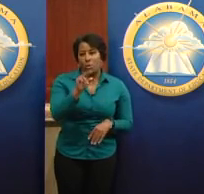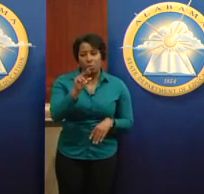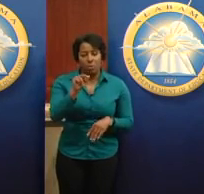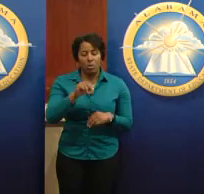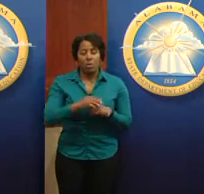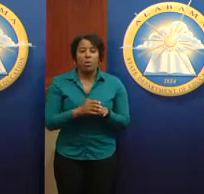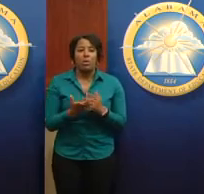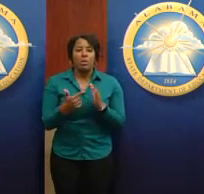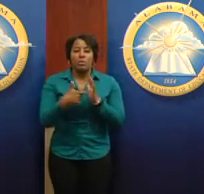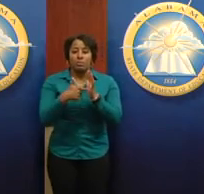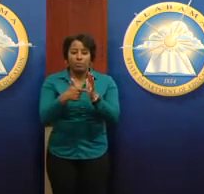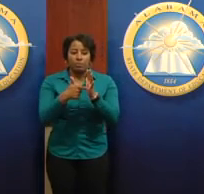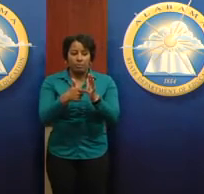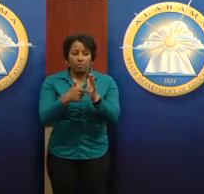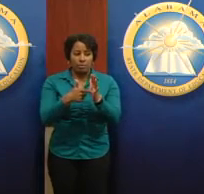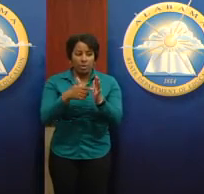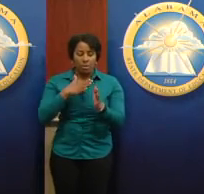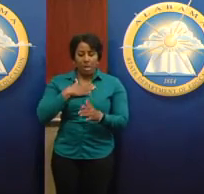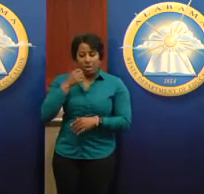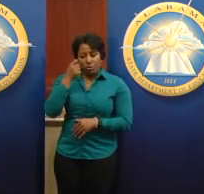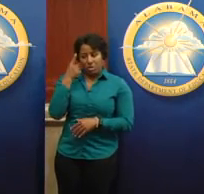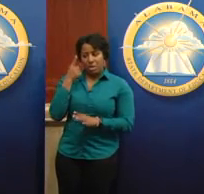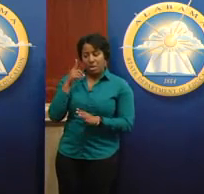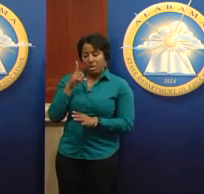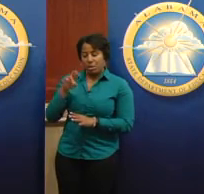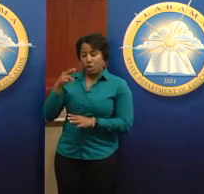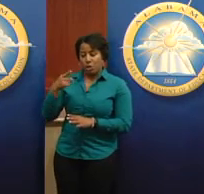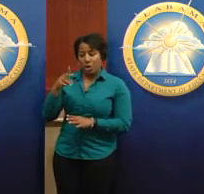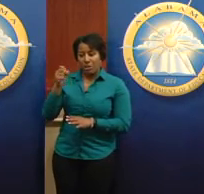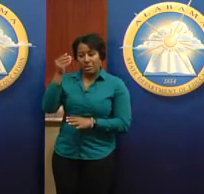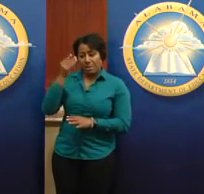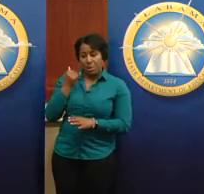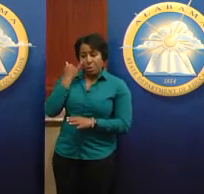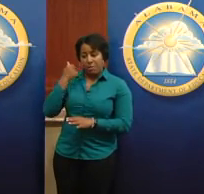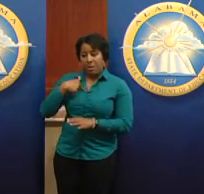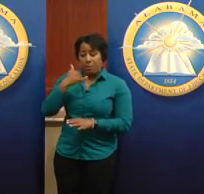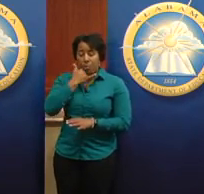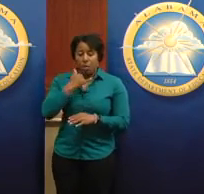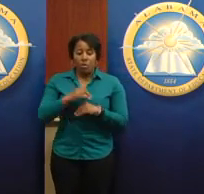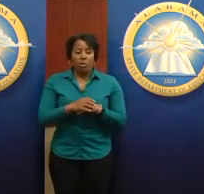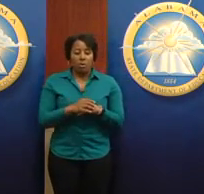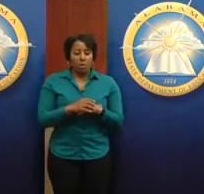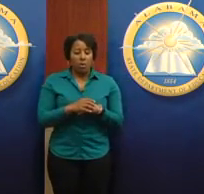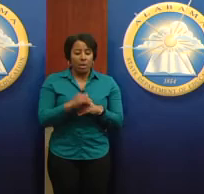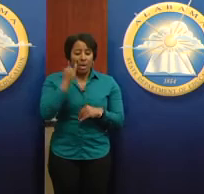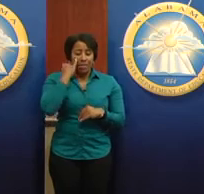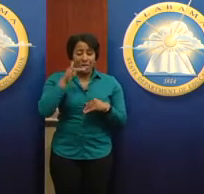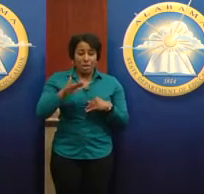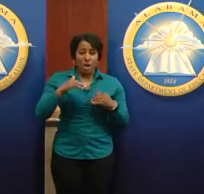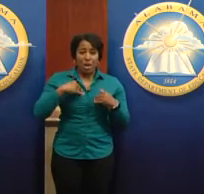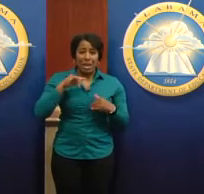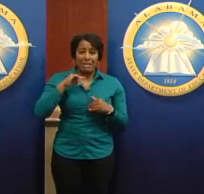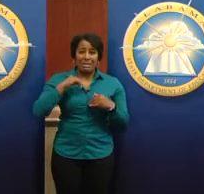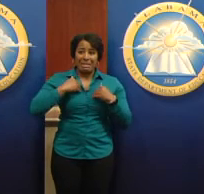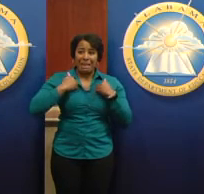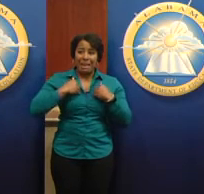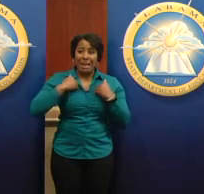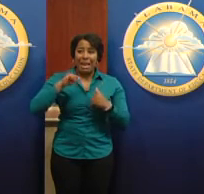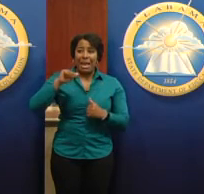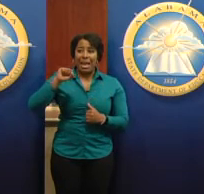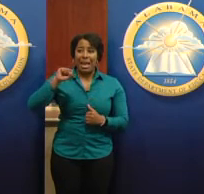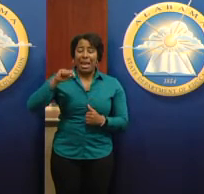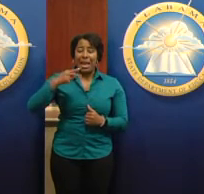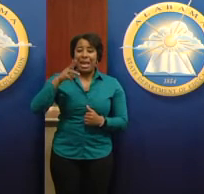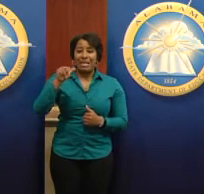for instance, as I understand it, and Dr. Harris, please correct me if I'm wrong, but a child who has a severe case of asthma would